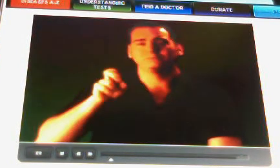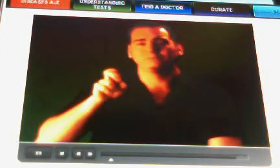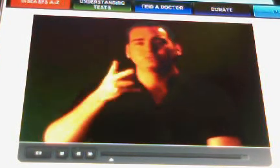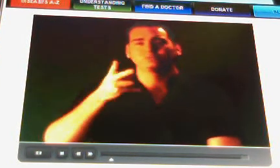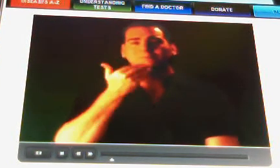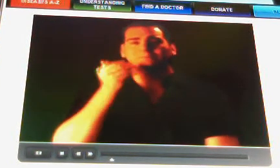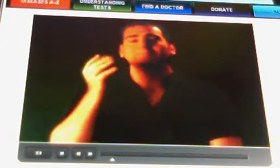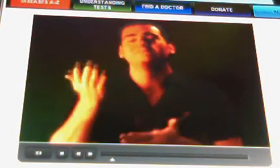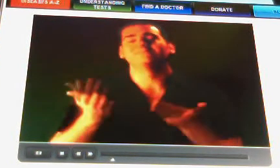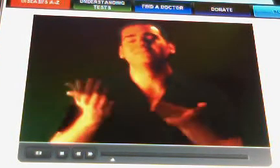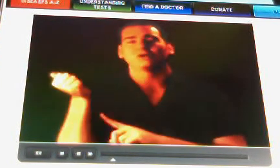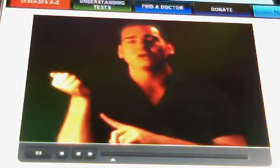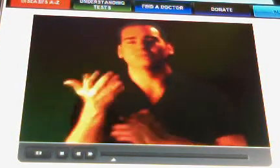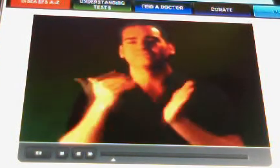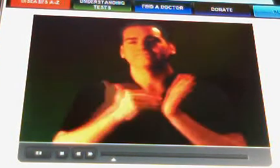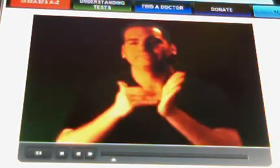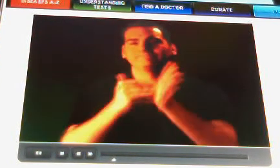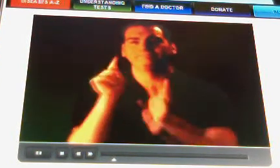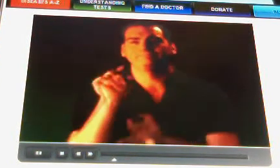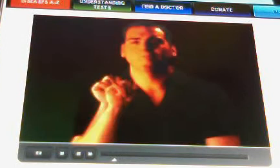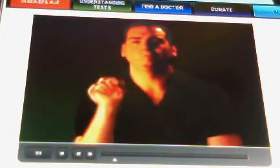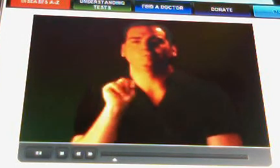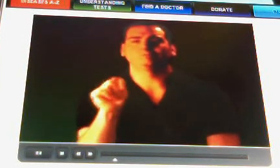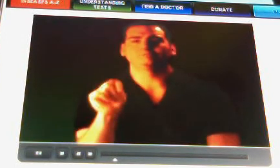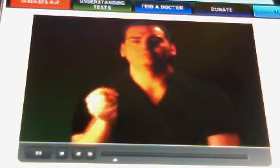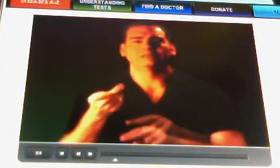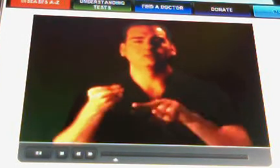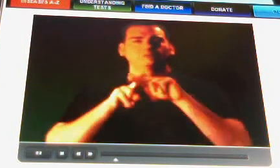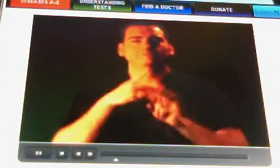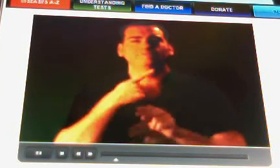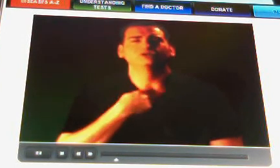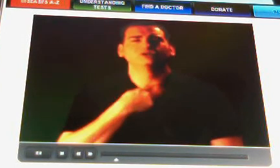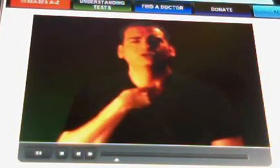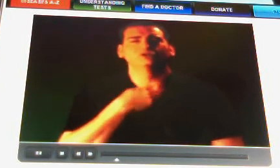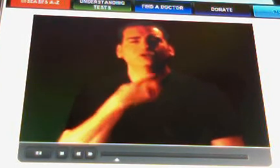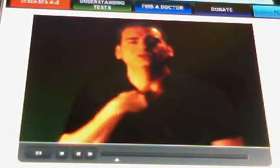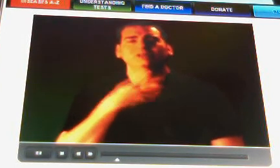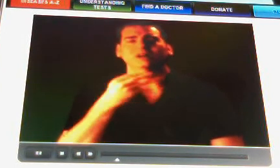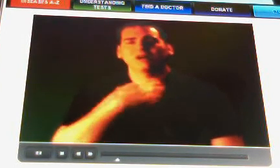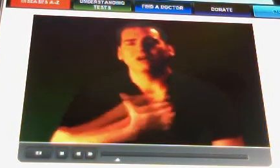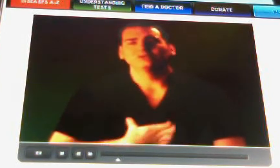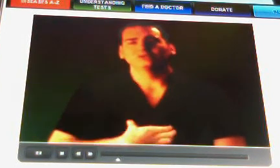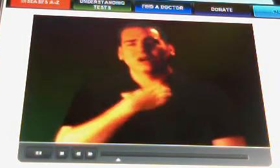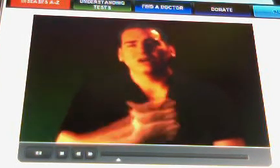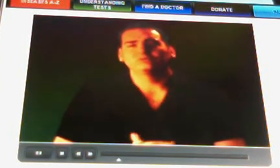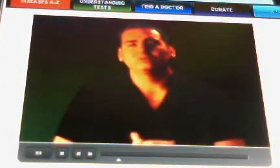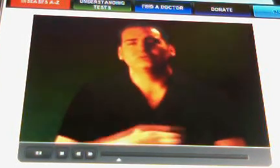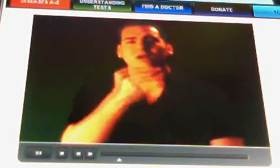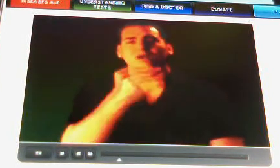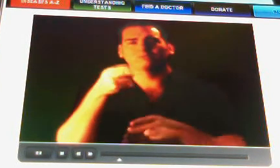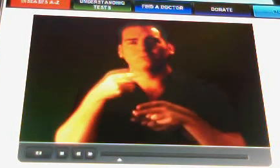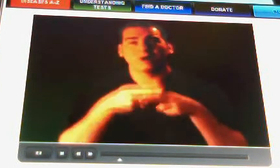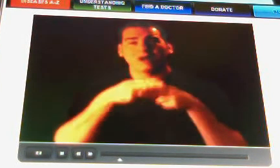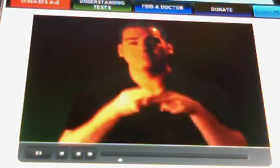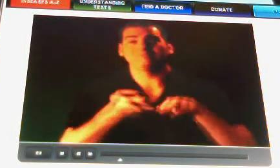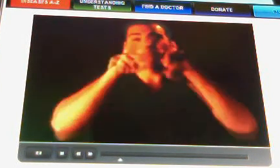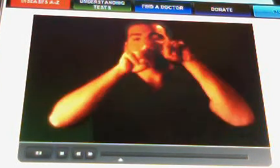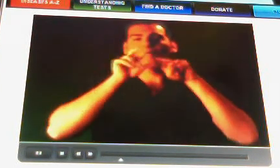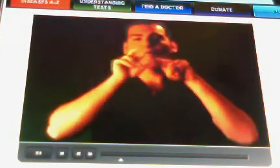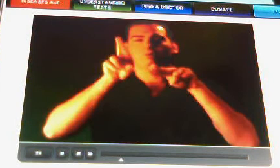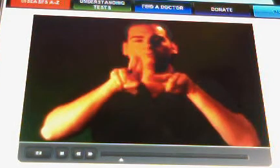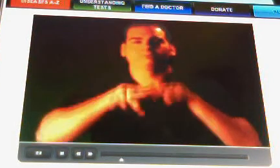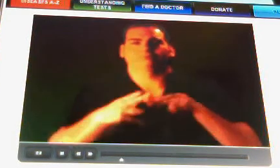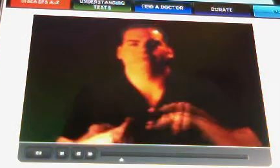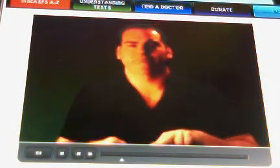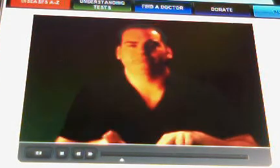Often people with diabetes need to urinate frequently. They become very thirsty. They may gain a lot of weight or lose